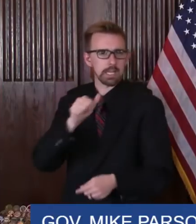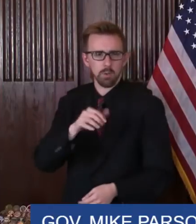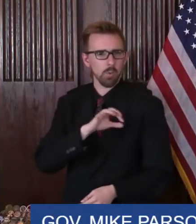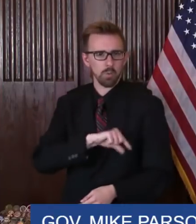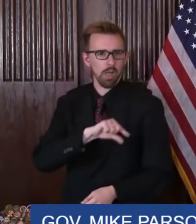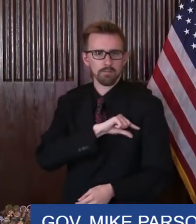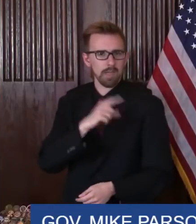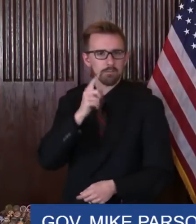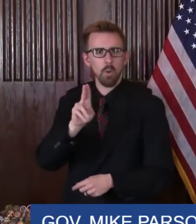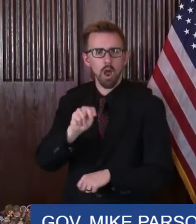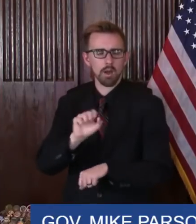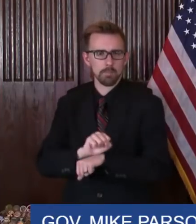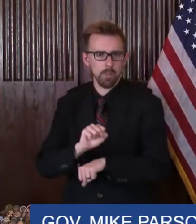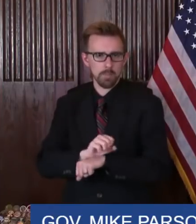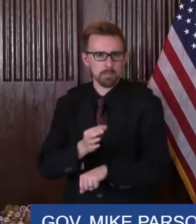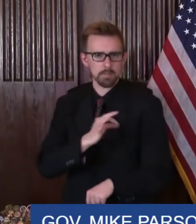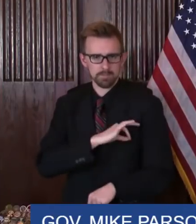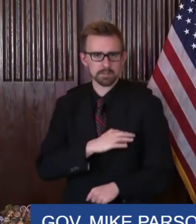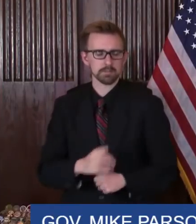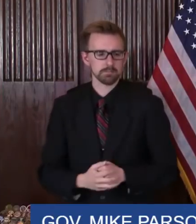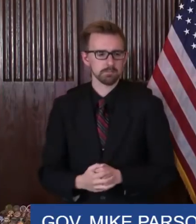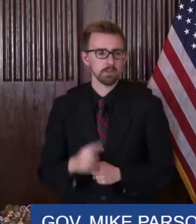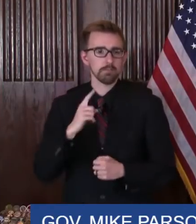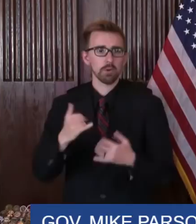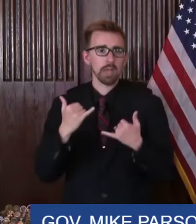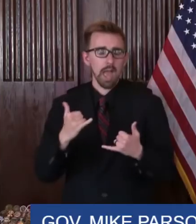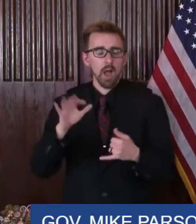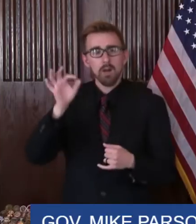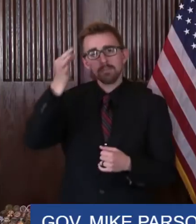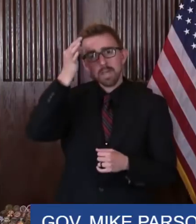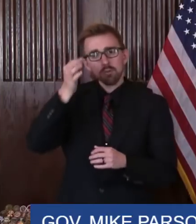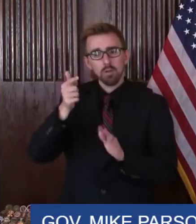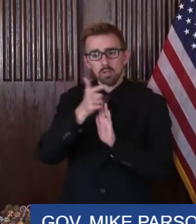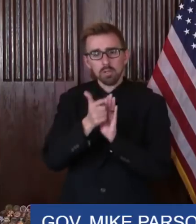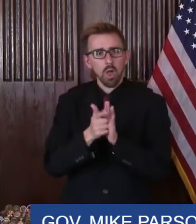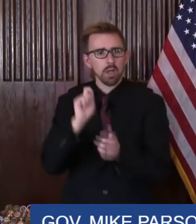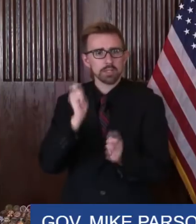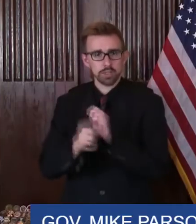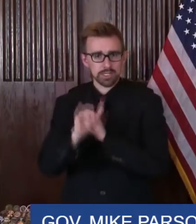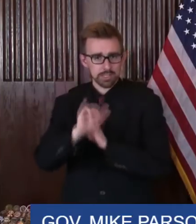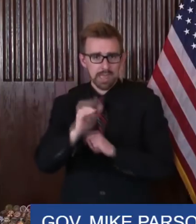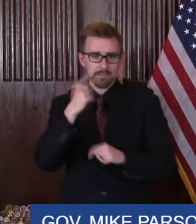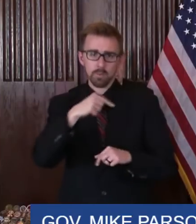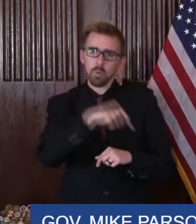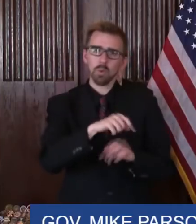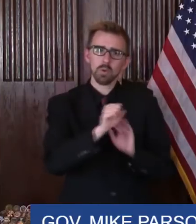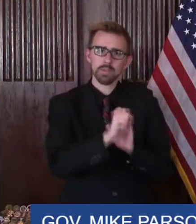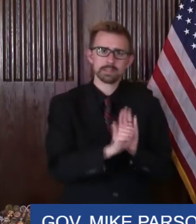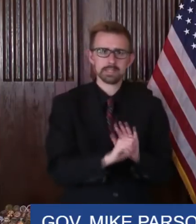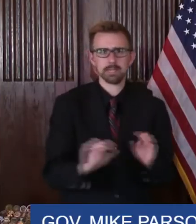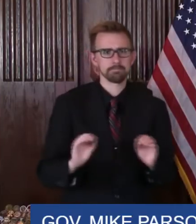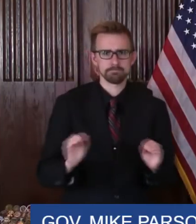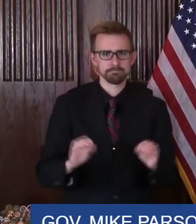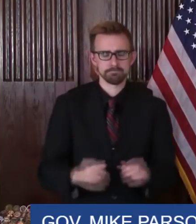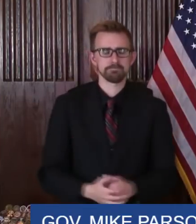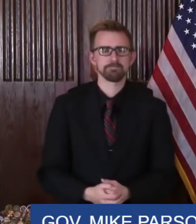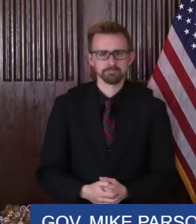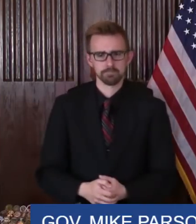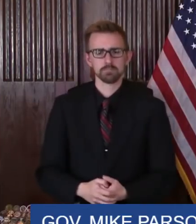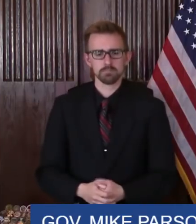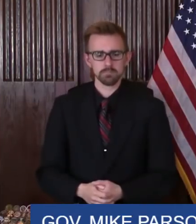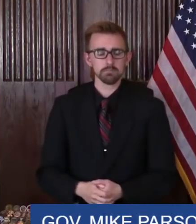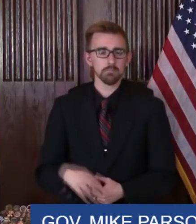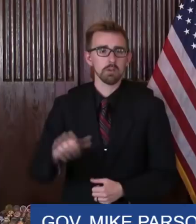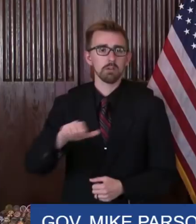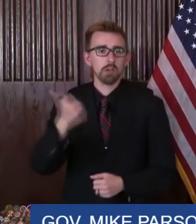for unemployment benefits. At this point, no federal legislation changes that part of Missouri's program eligibility for unemployment.